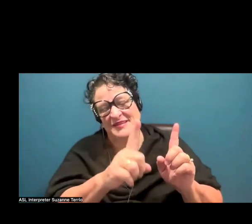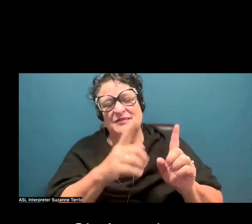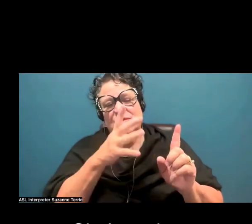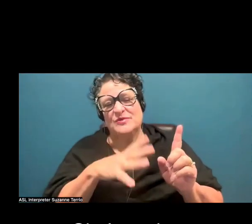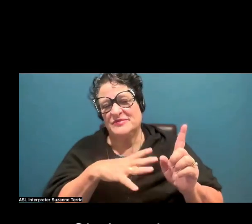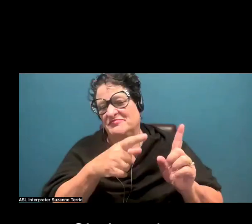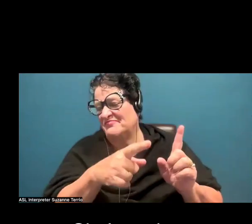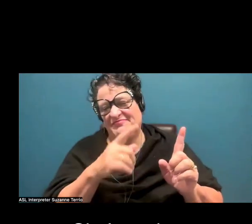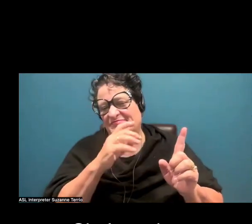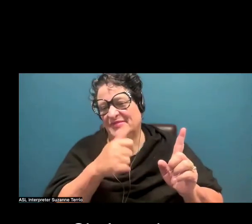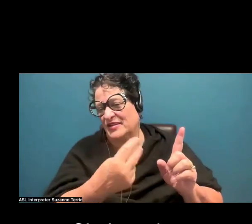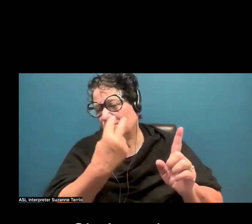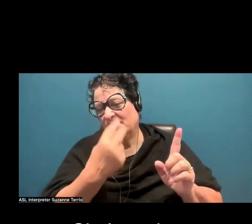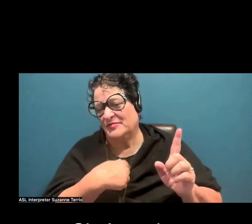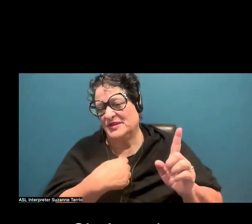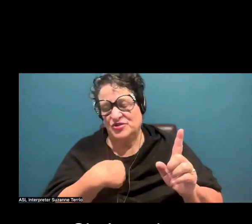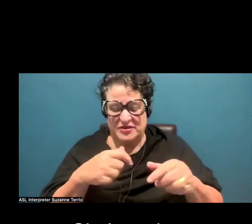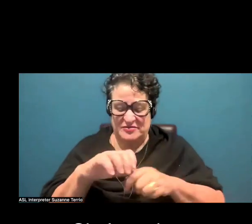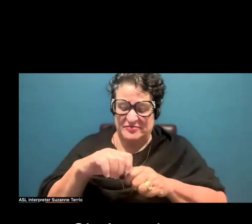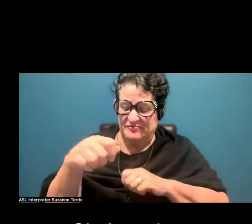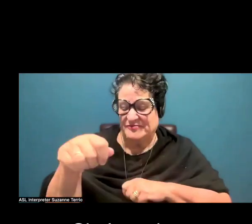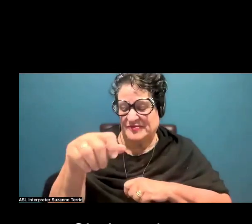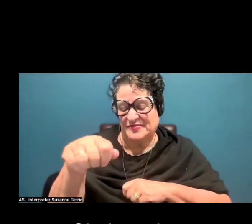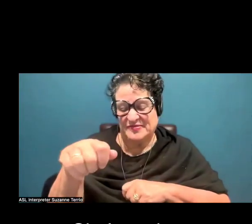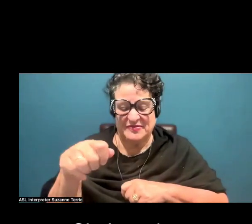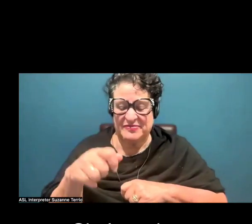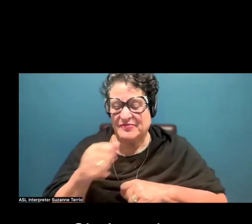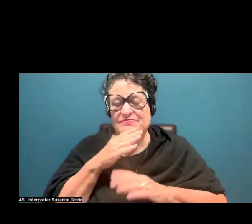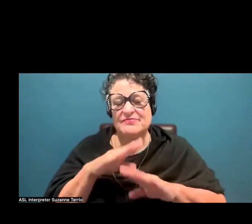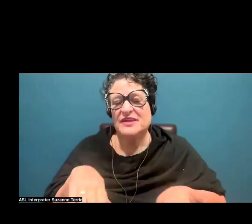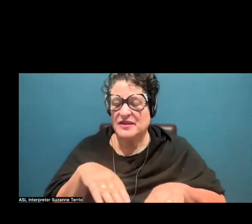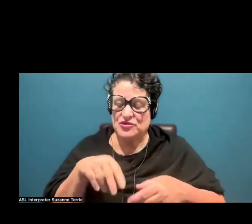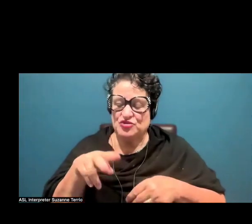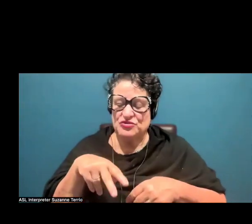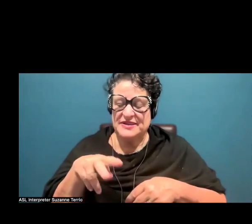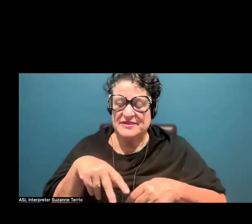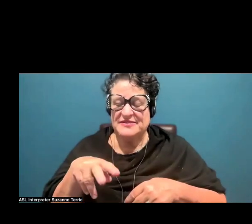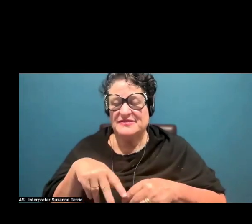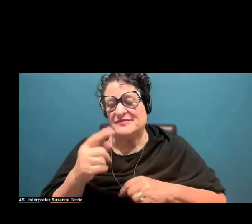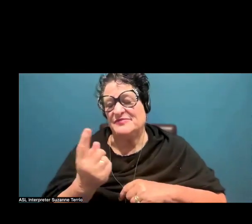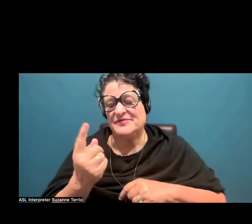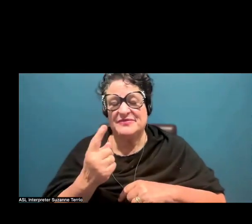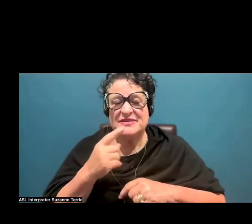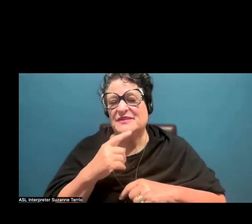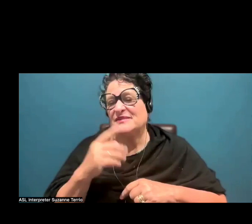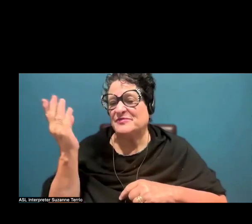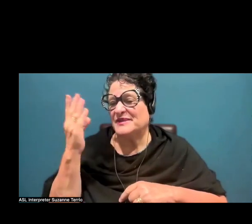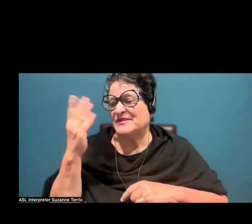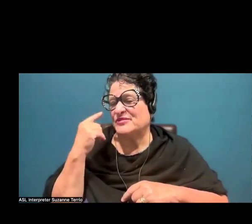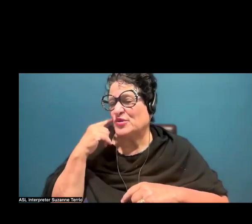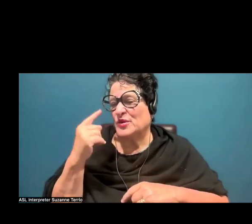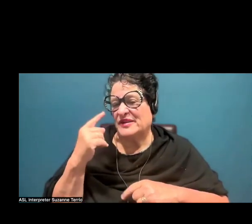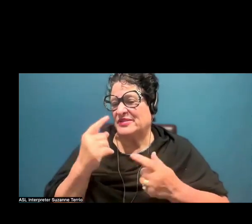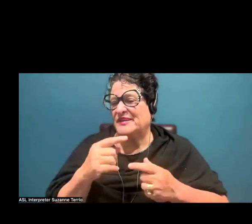up. She's poring over a clipboard, her mouth moving silently as she reads something off it. Her speech for the vigil, maybe. Is